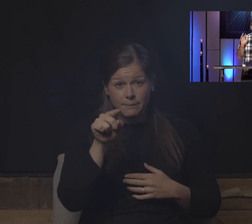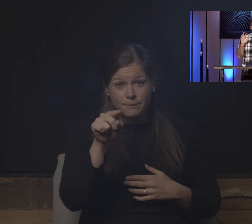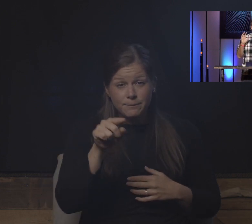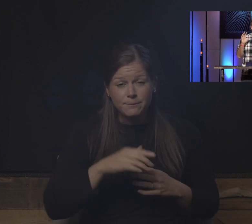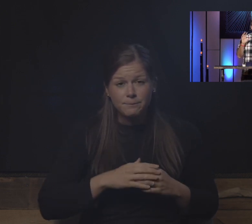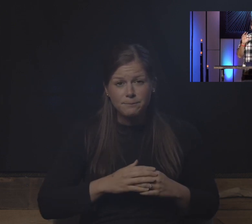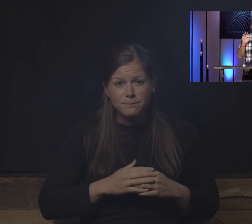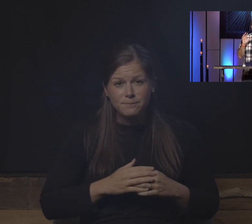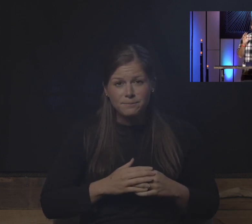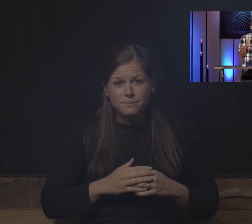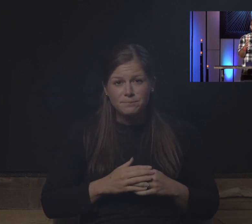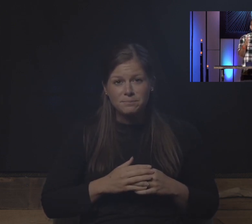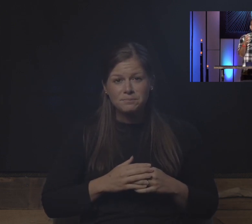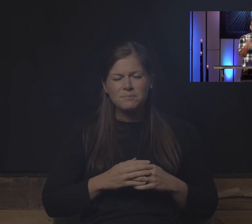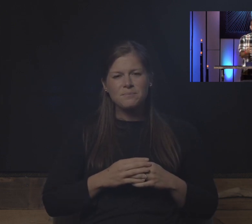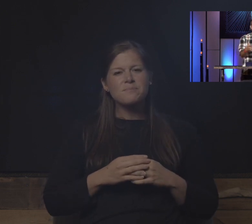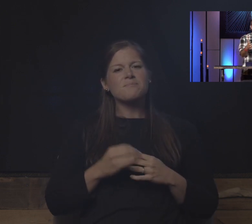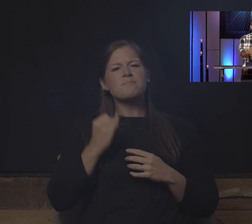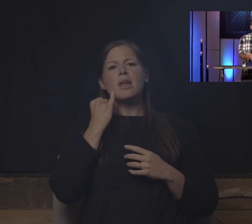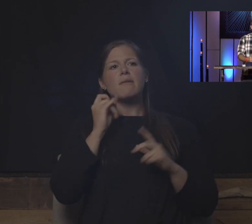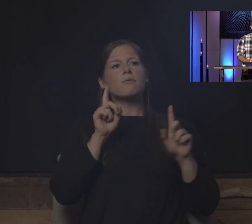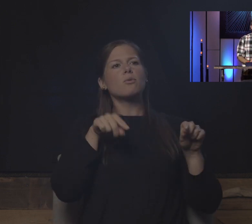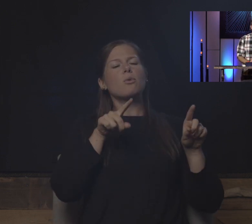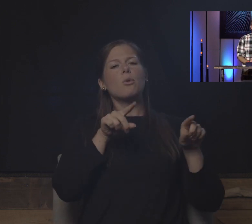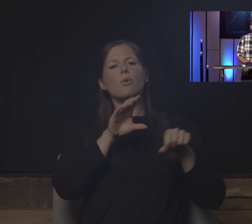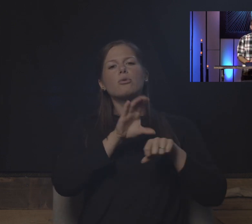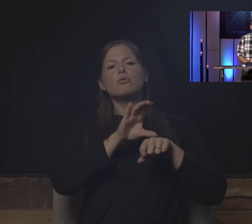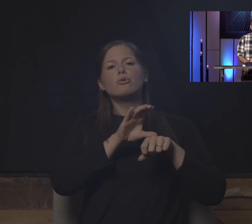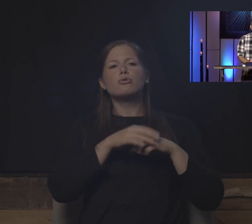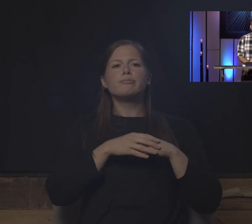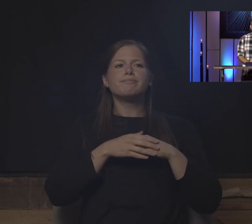head? Or is grace still amazing?